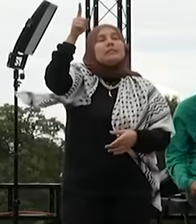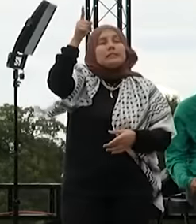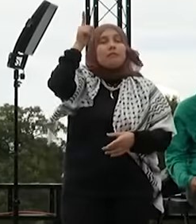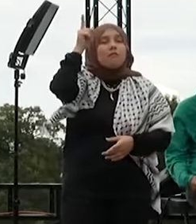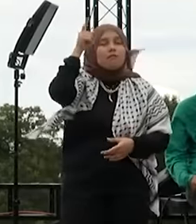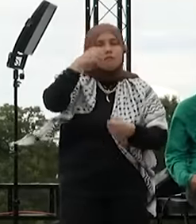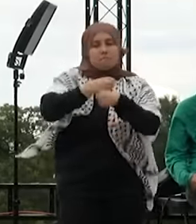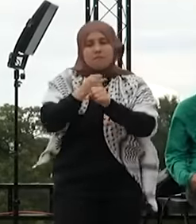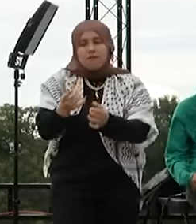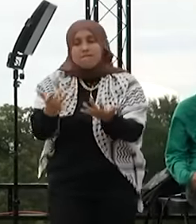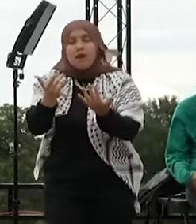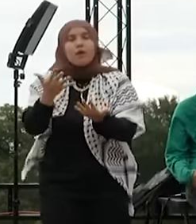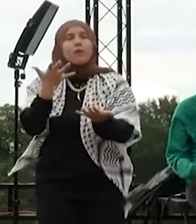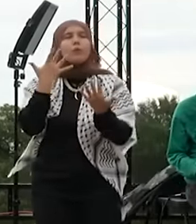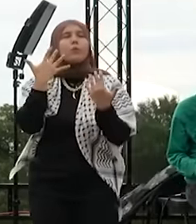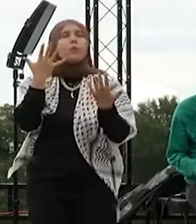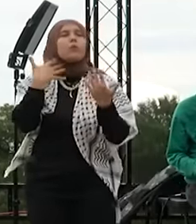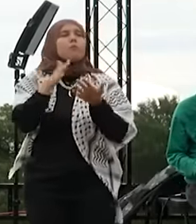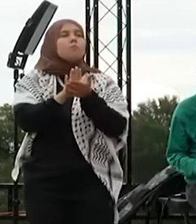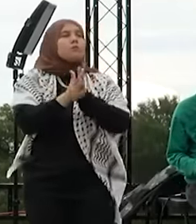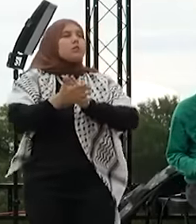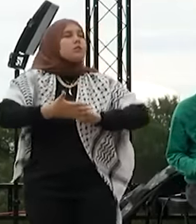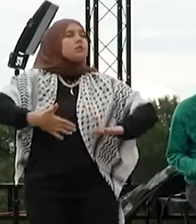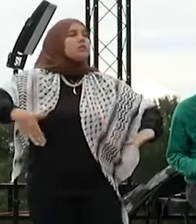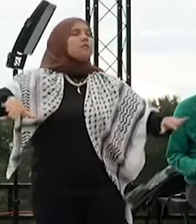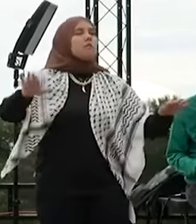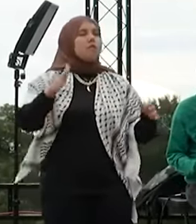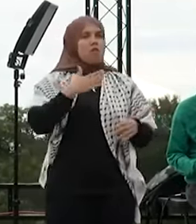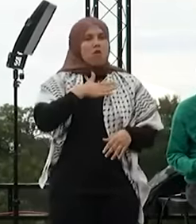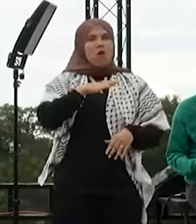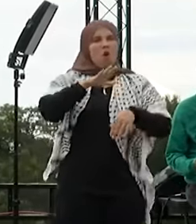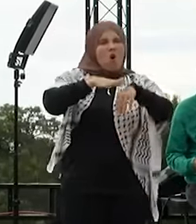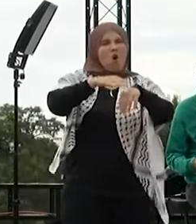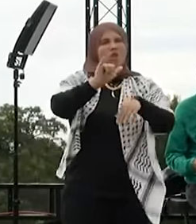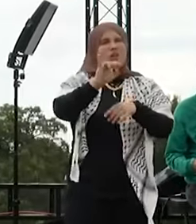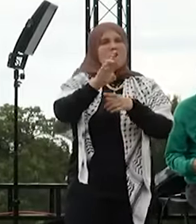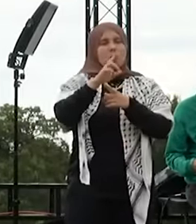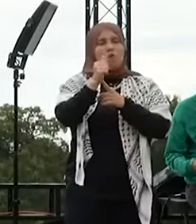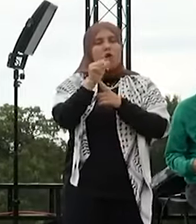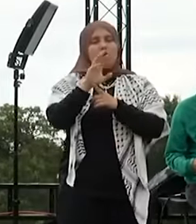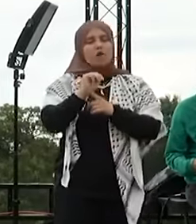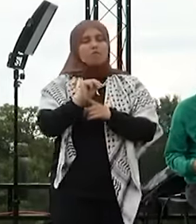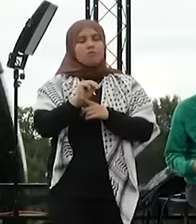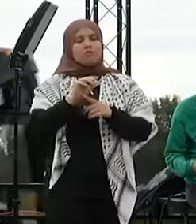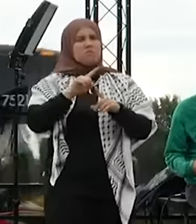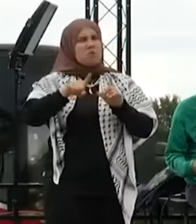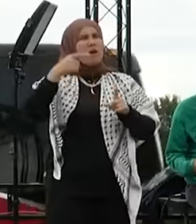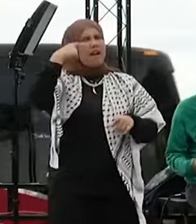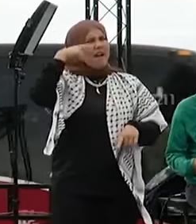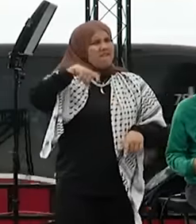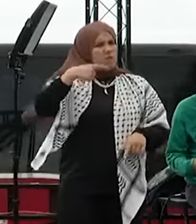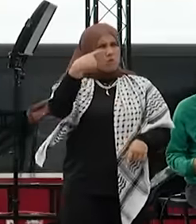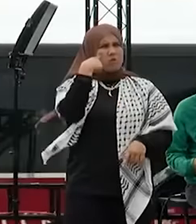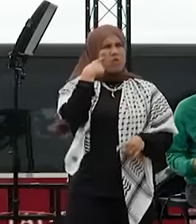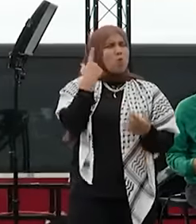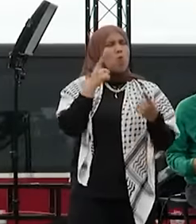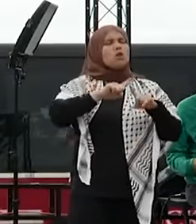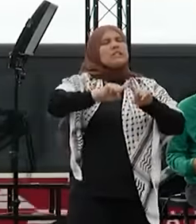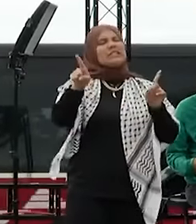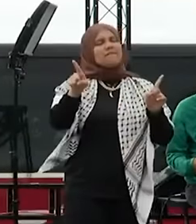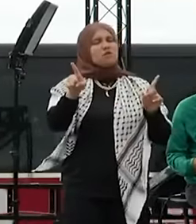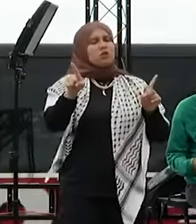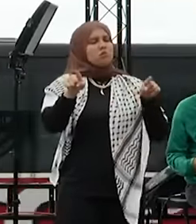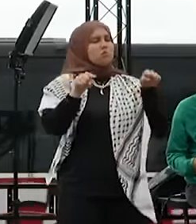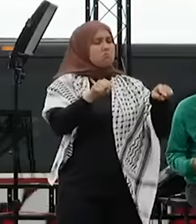peaceful on Ibrahim. But I want you to think about the difference between those frogs that saw